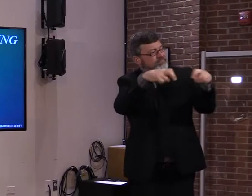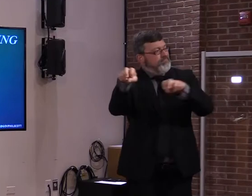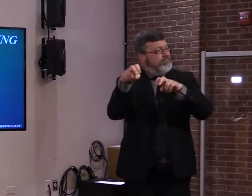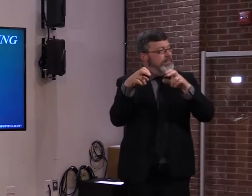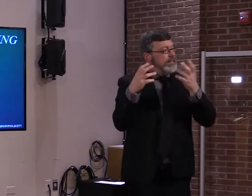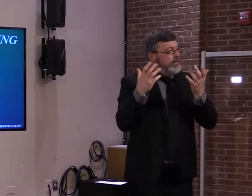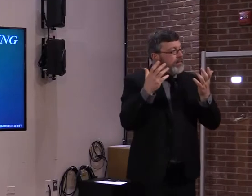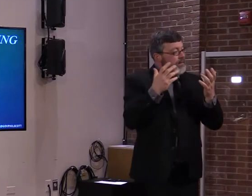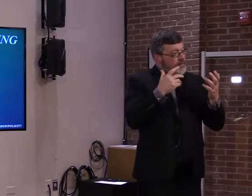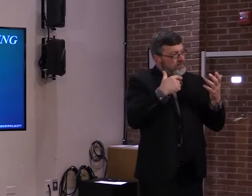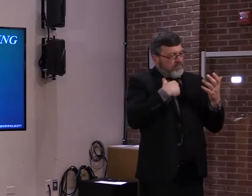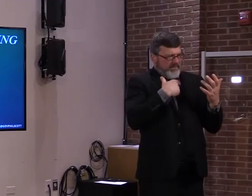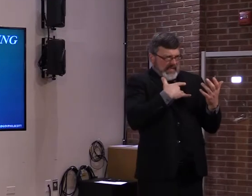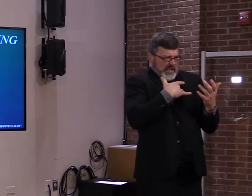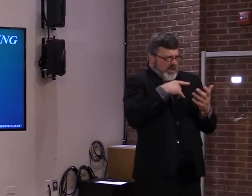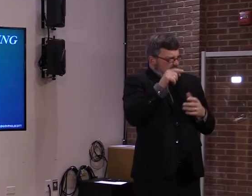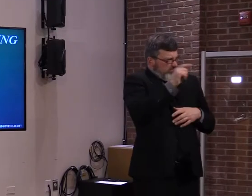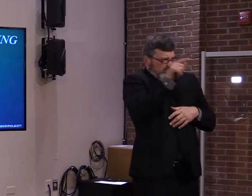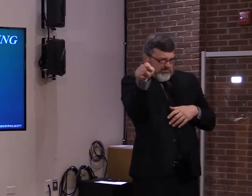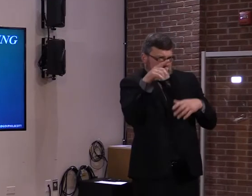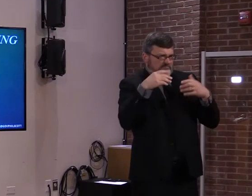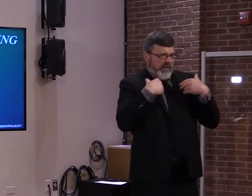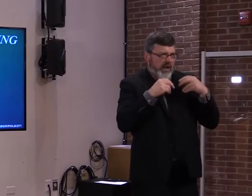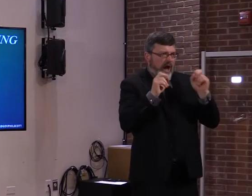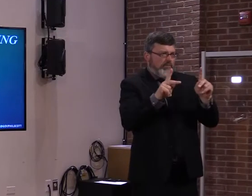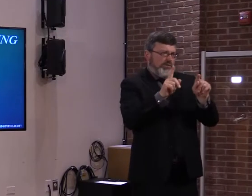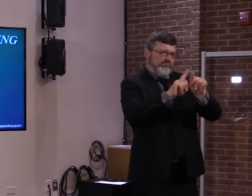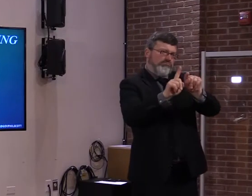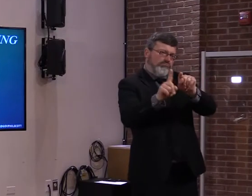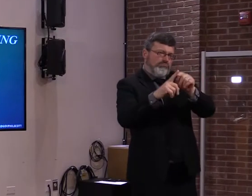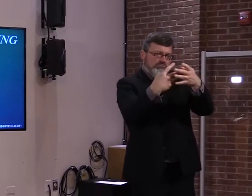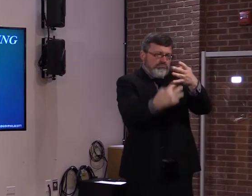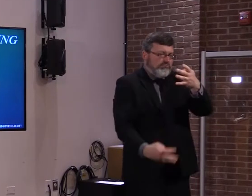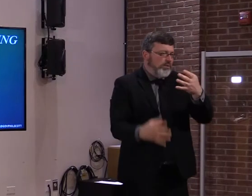there. I think